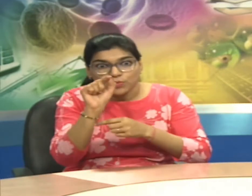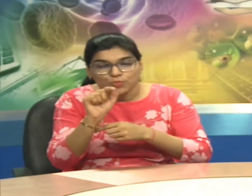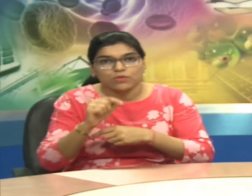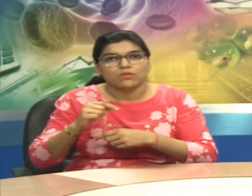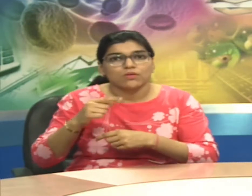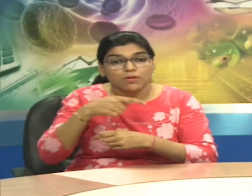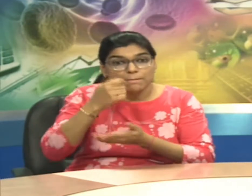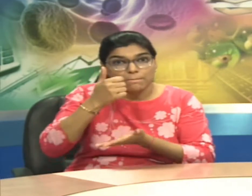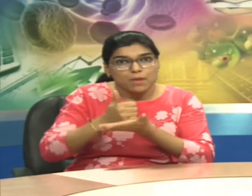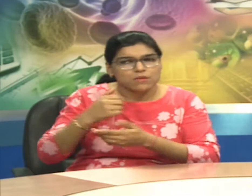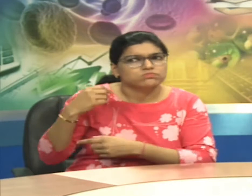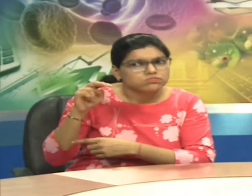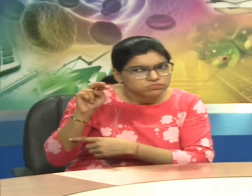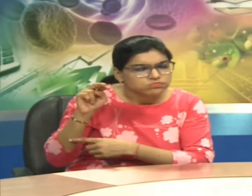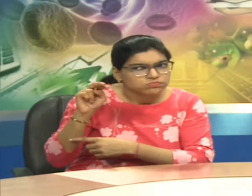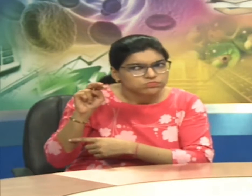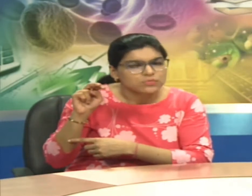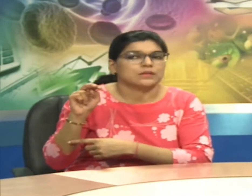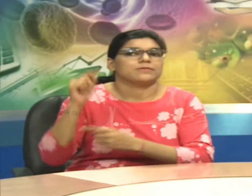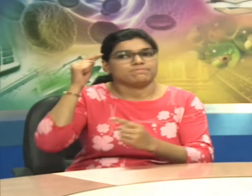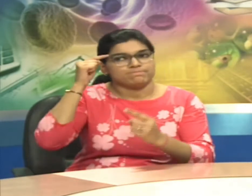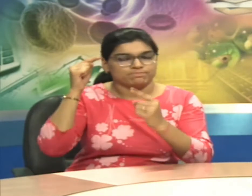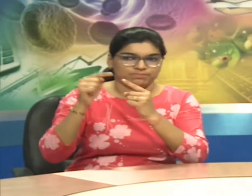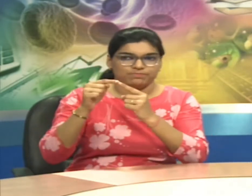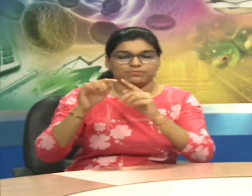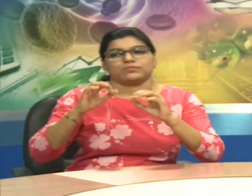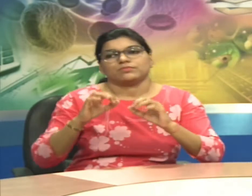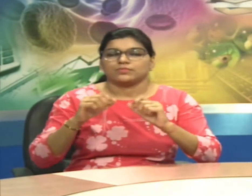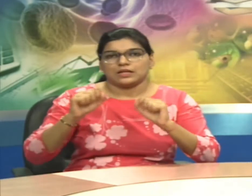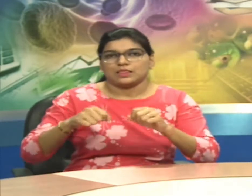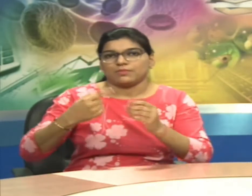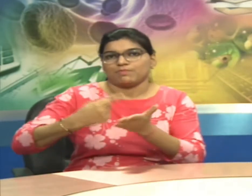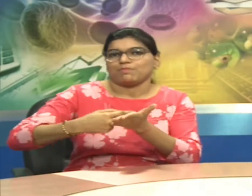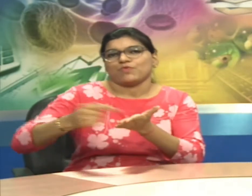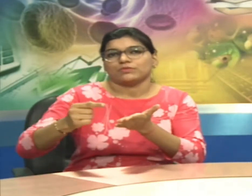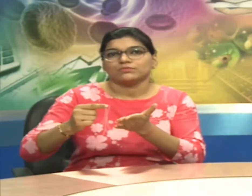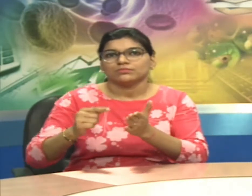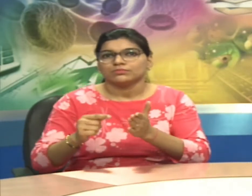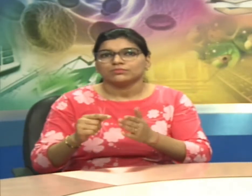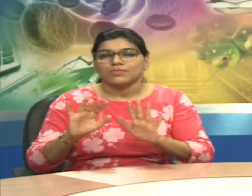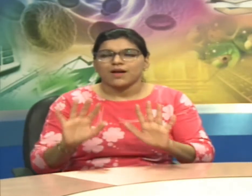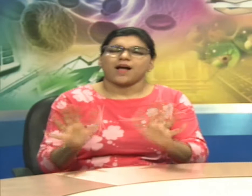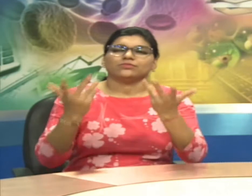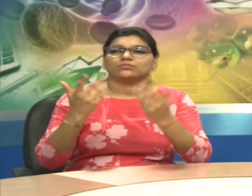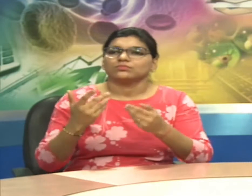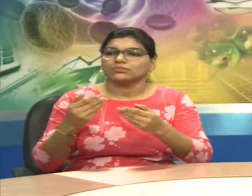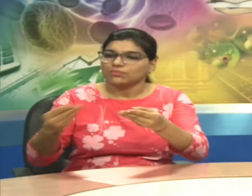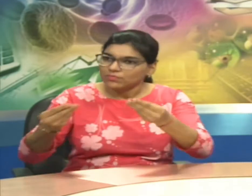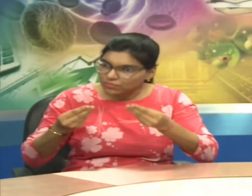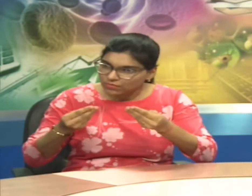when someone asked us. For example, when we asked for a loan and bank asked various questions, we have to